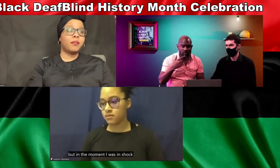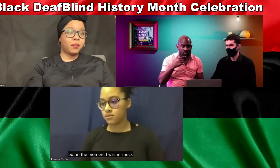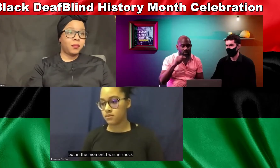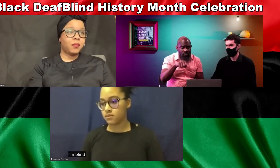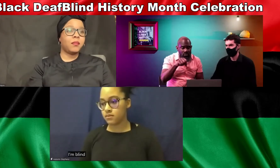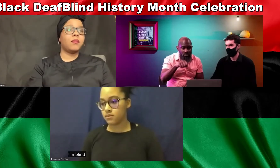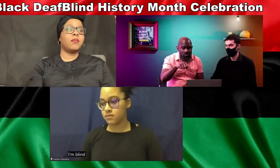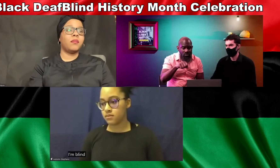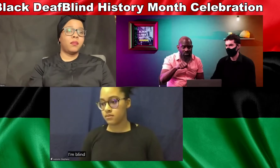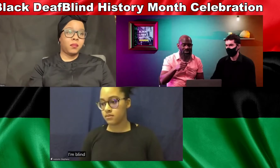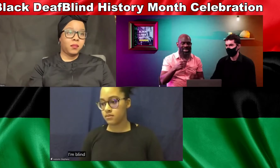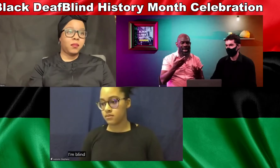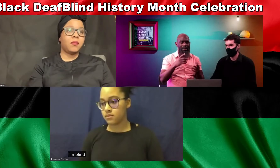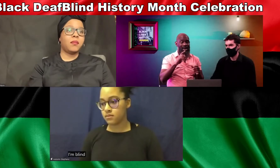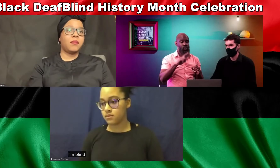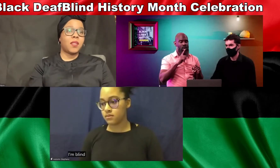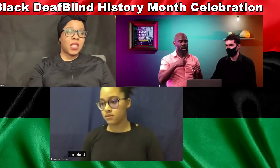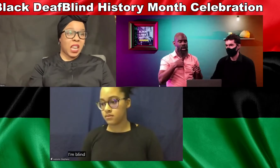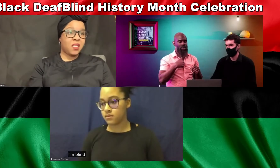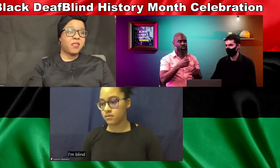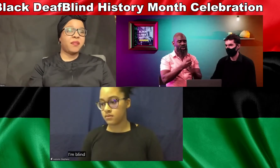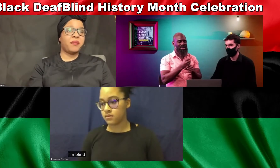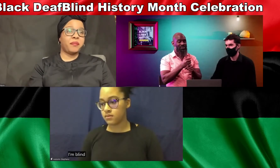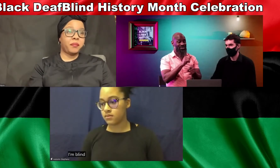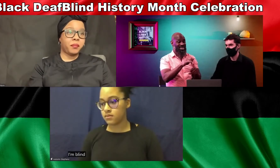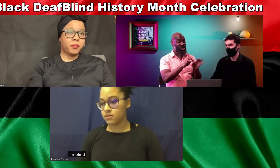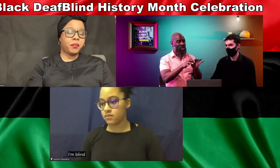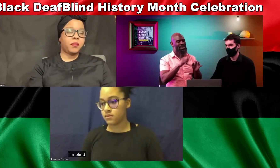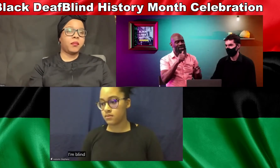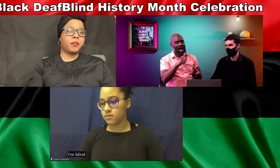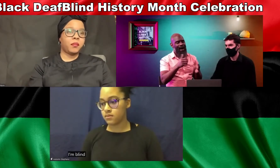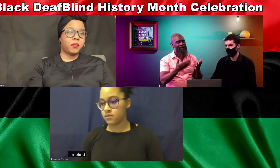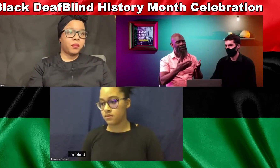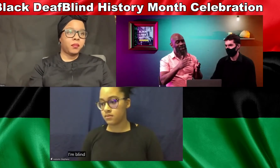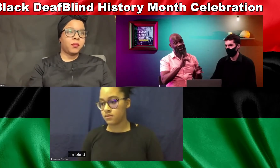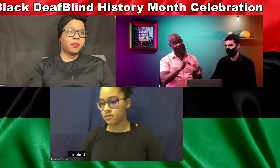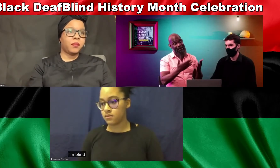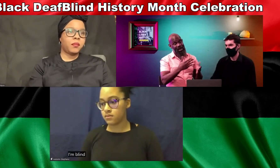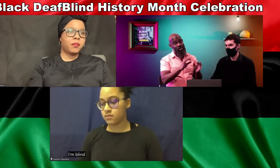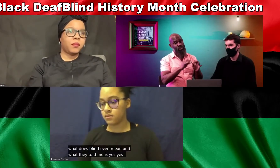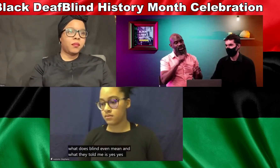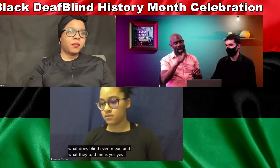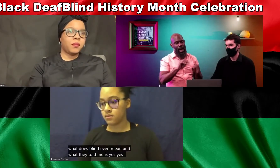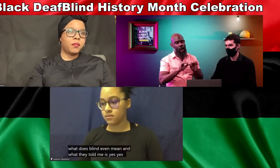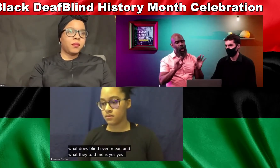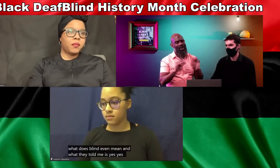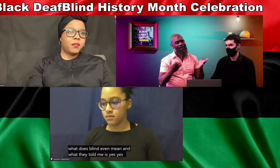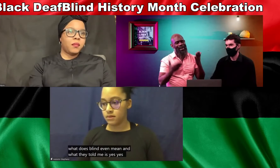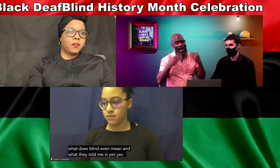What does blind even mean? And what they told me is, yes, you're blind.